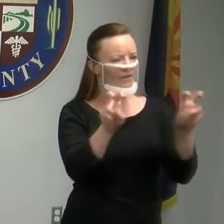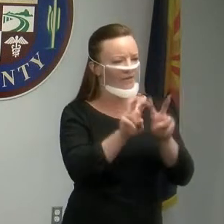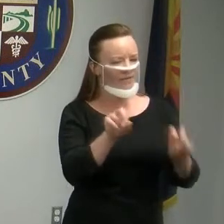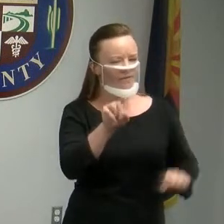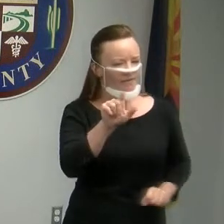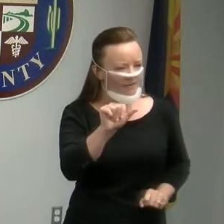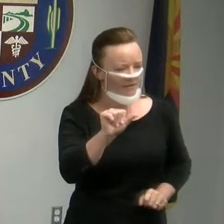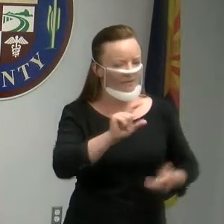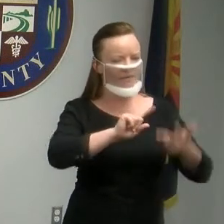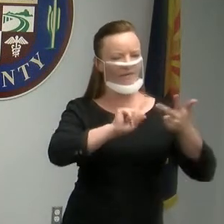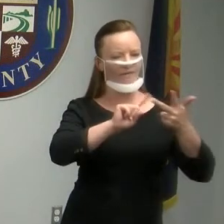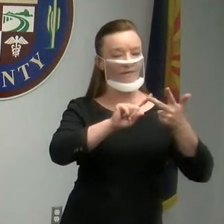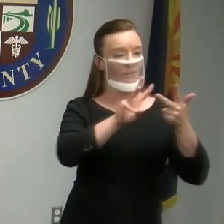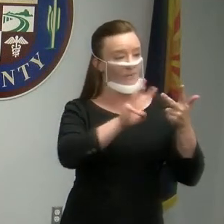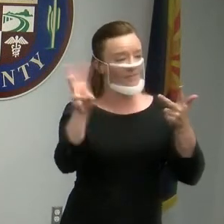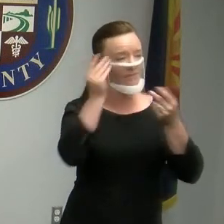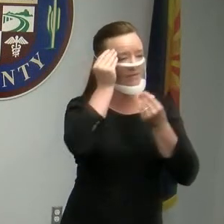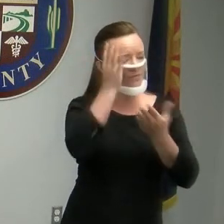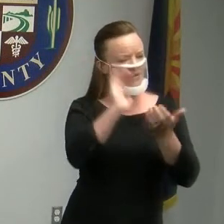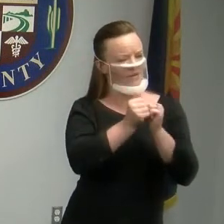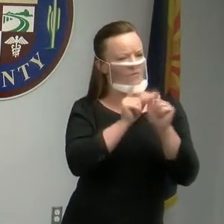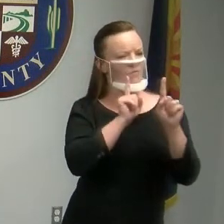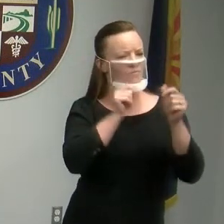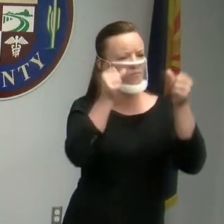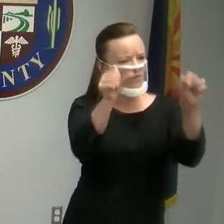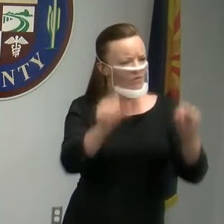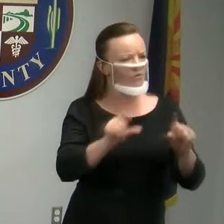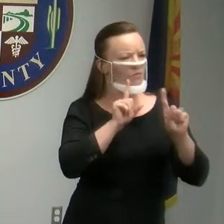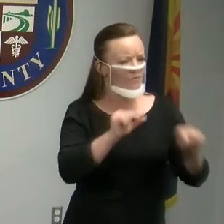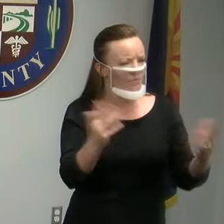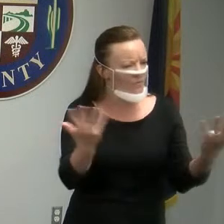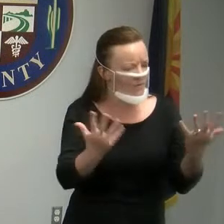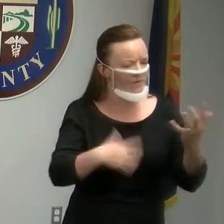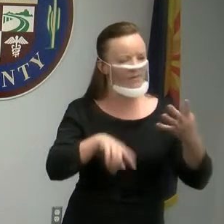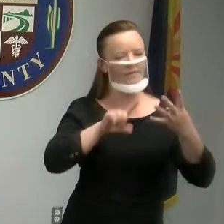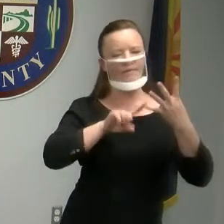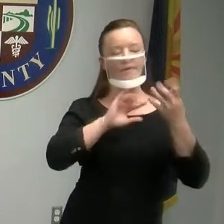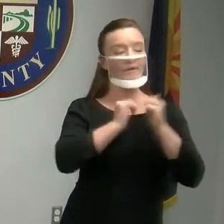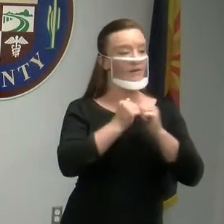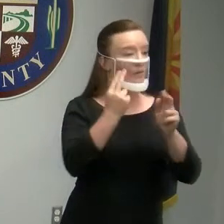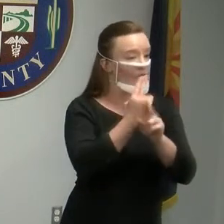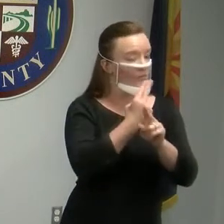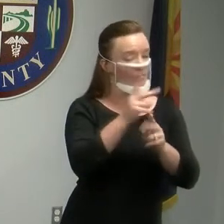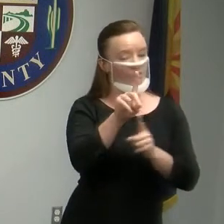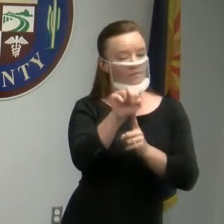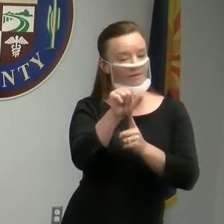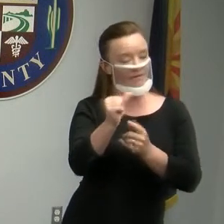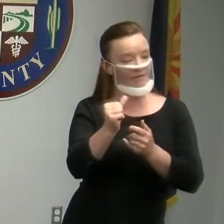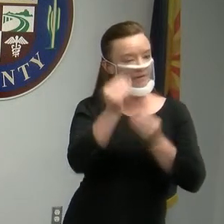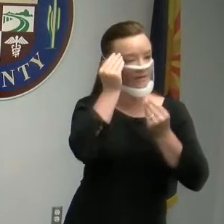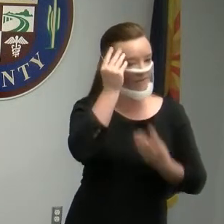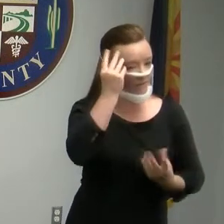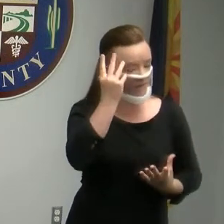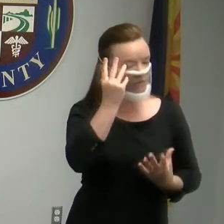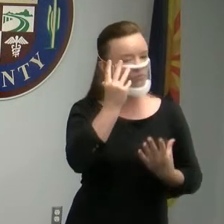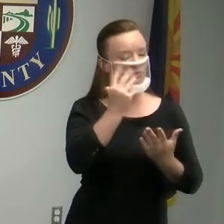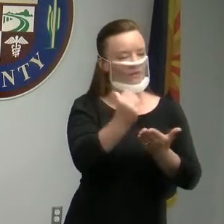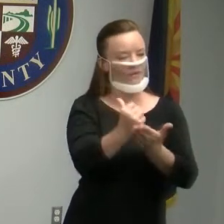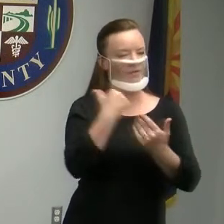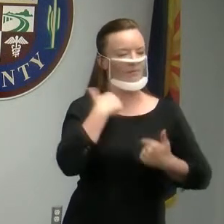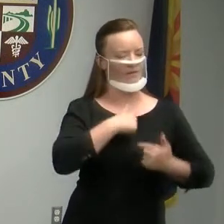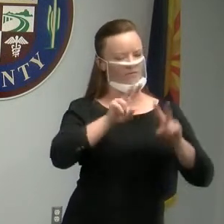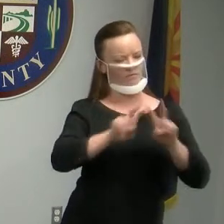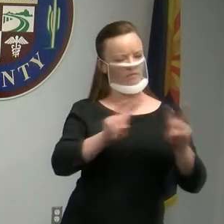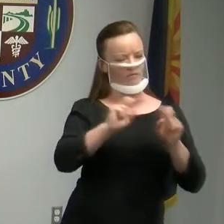to get you the information that's on our website, and how they utilize that information to expand their knowledge and understand